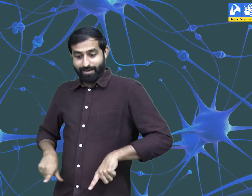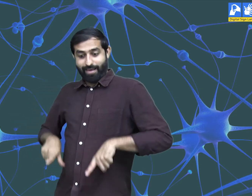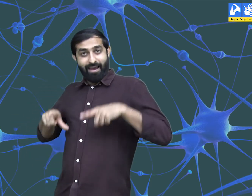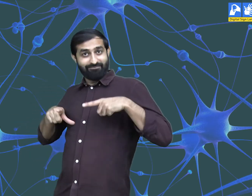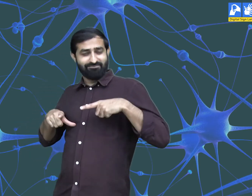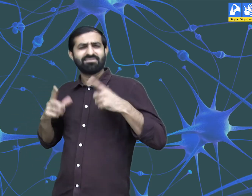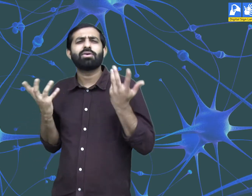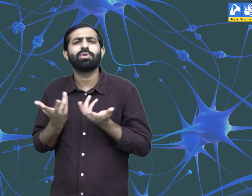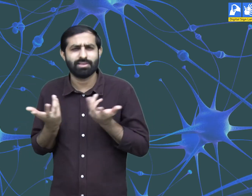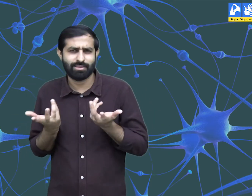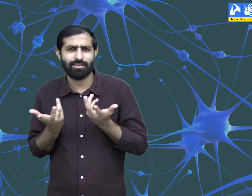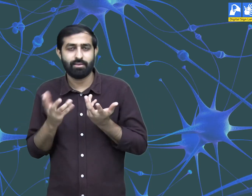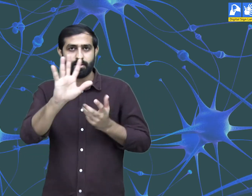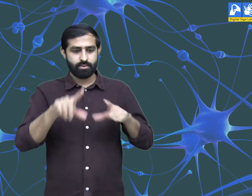What is life?